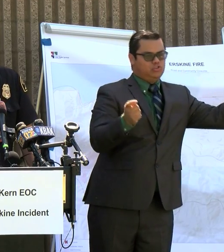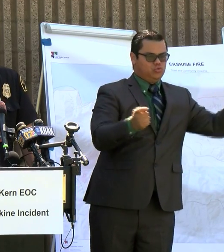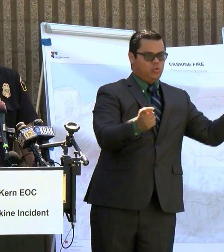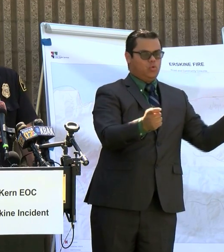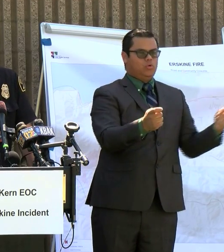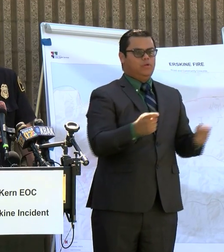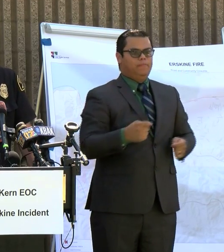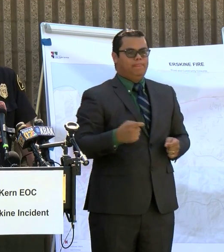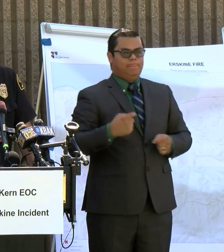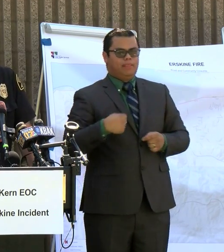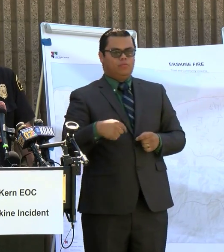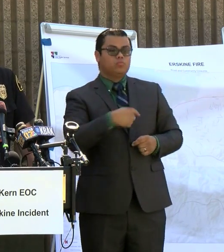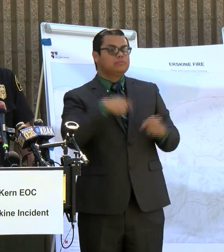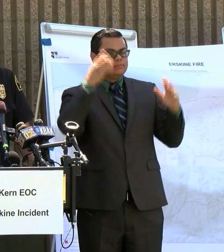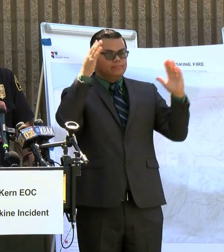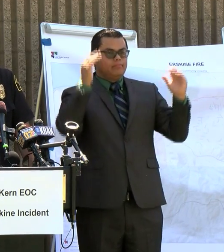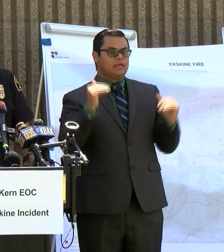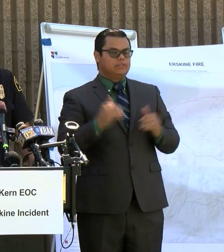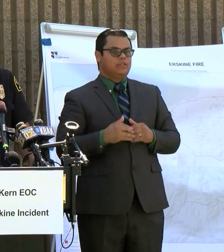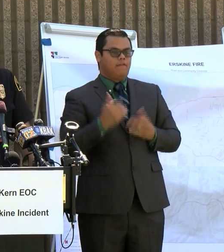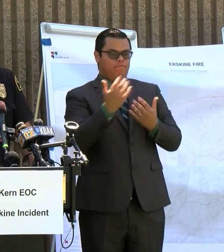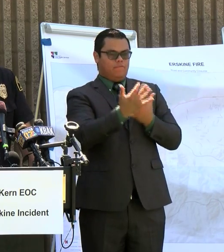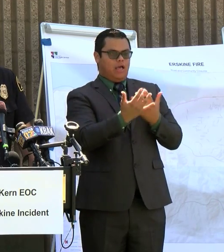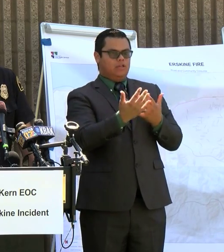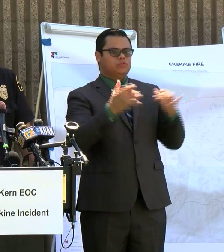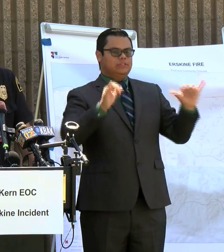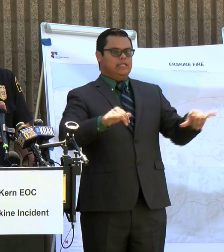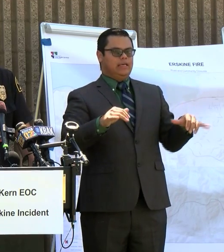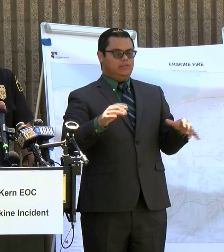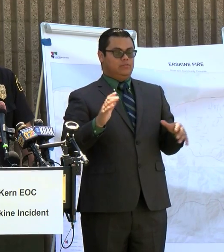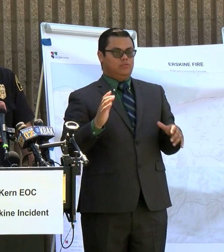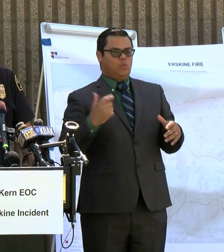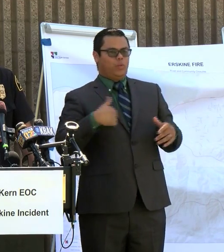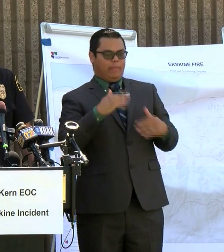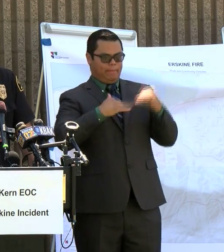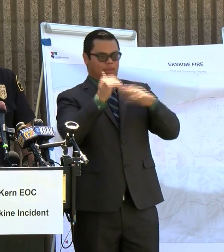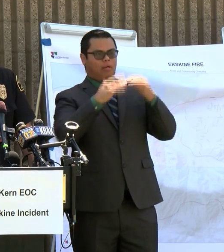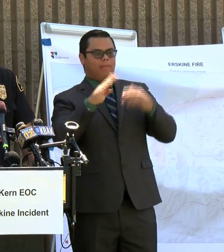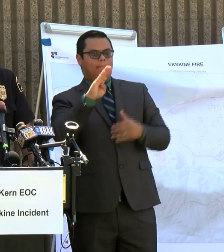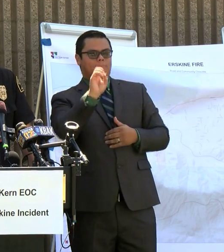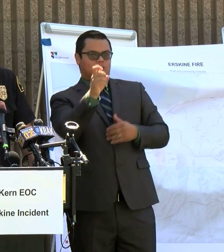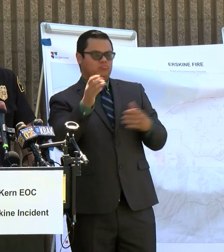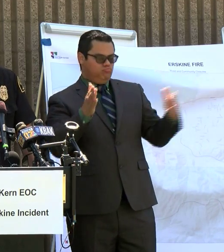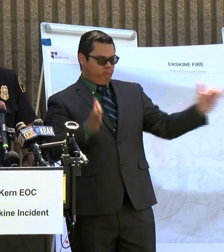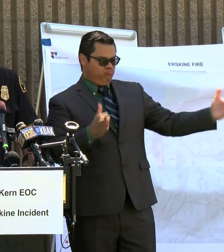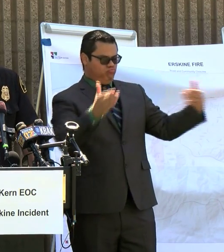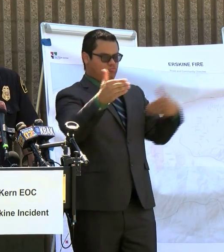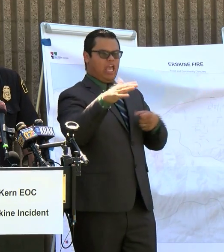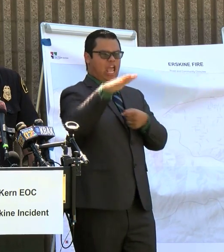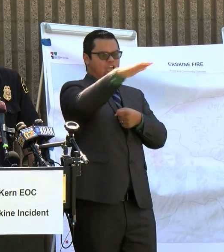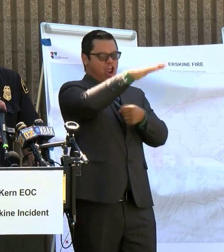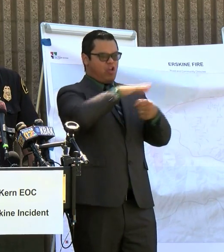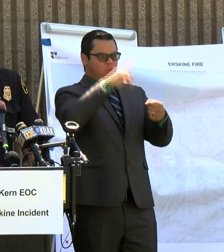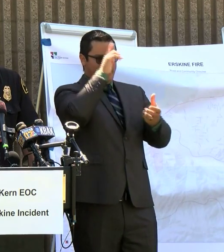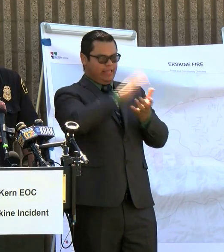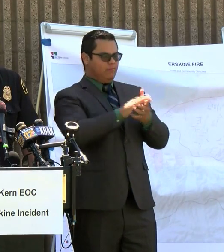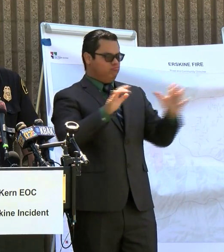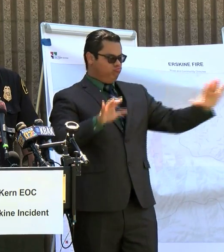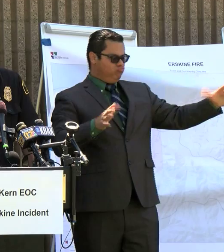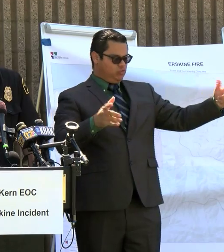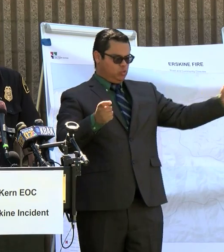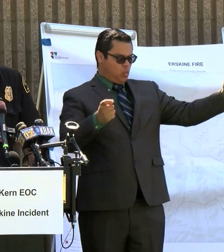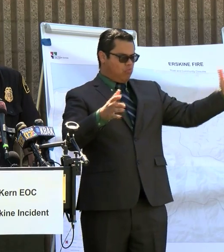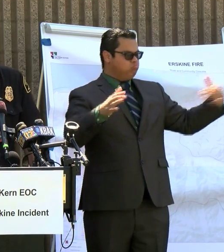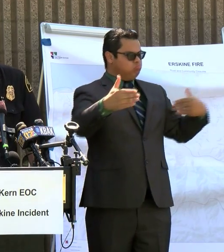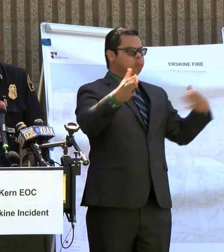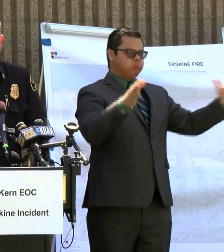We fully expect the fire to stay inside the box that we've built, the area that we believe the fire will stay in and